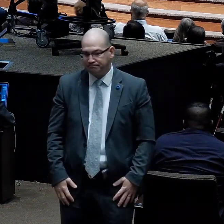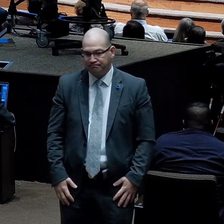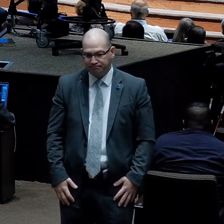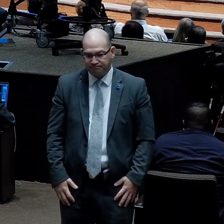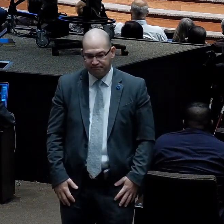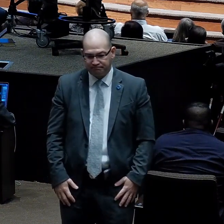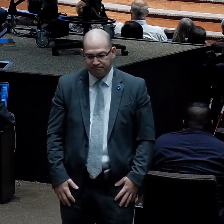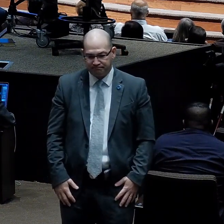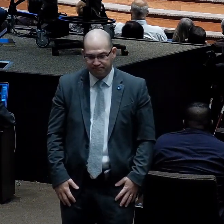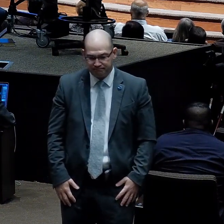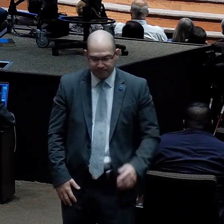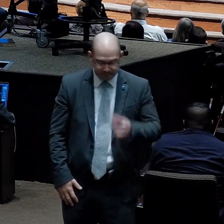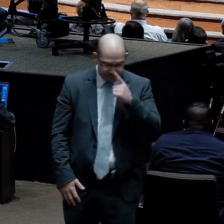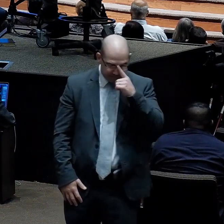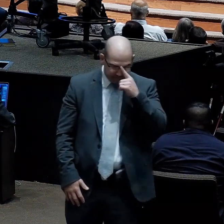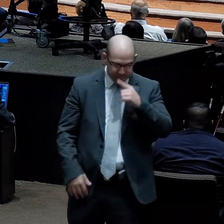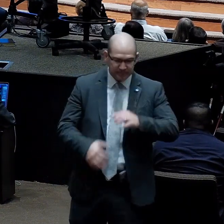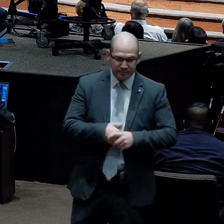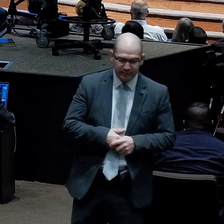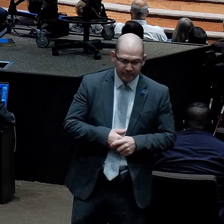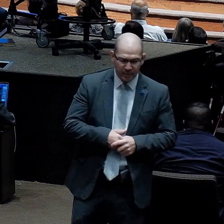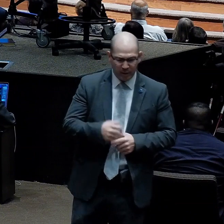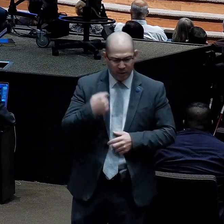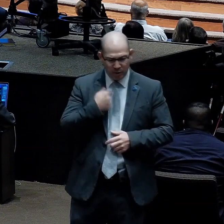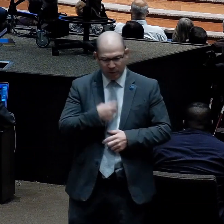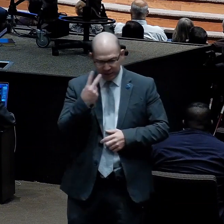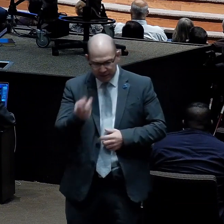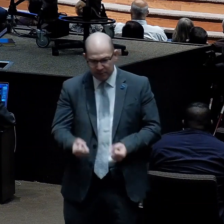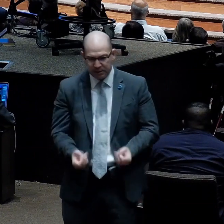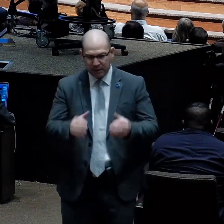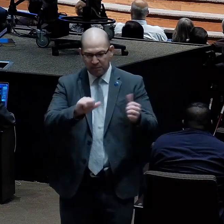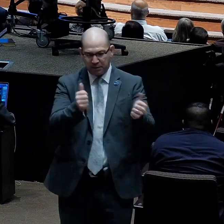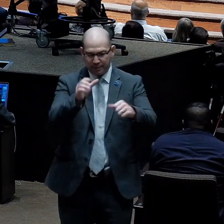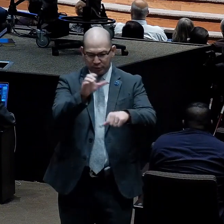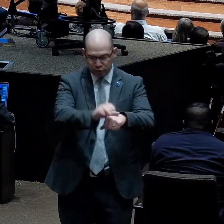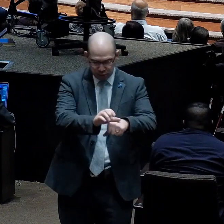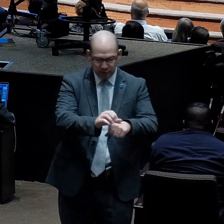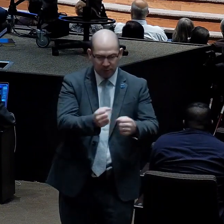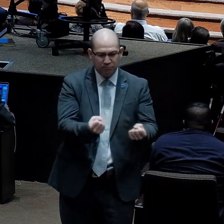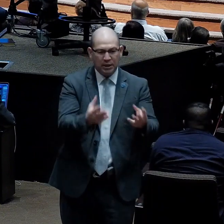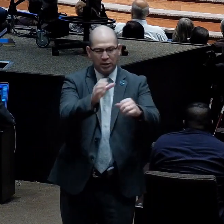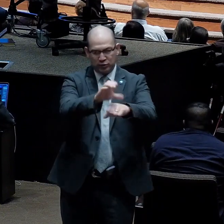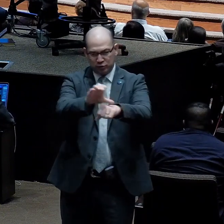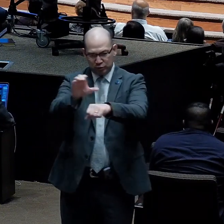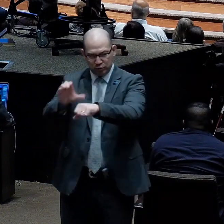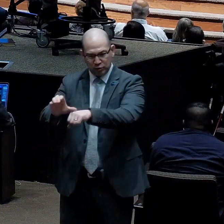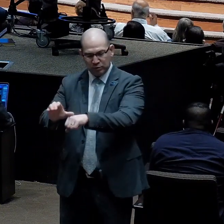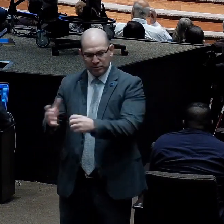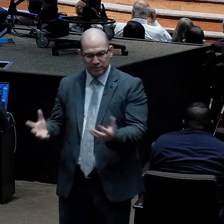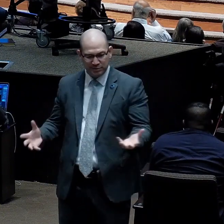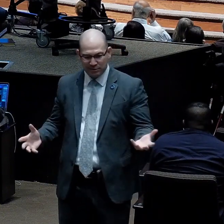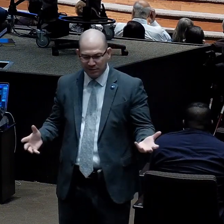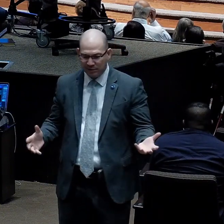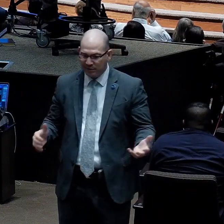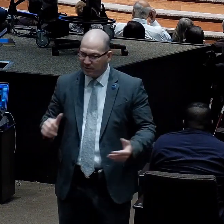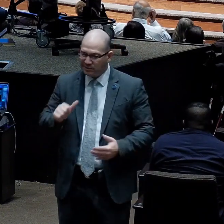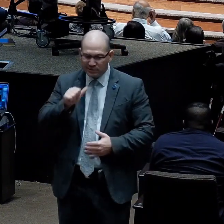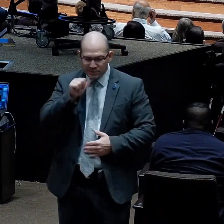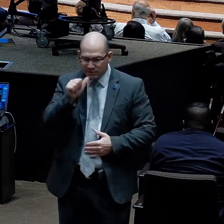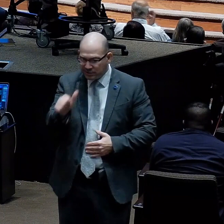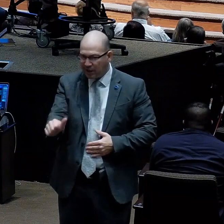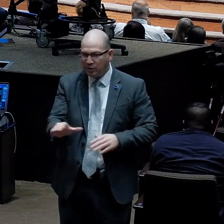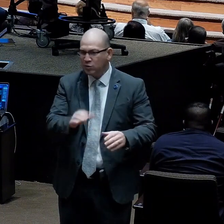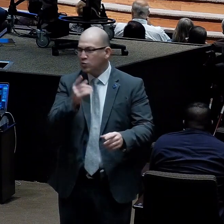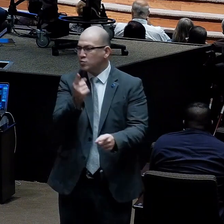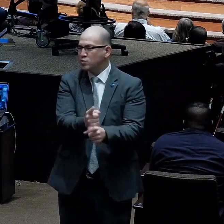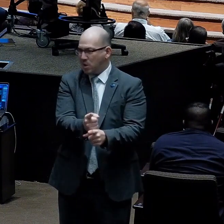Over the years, we've seen Baptist churches that did not handle these issues right, and they were so concerned with